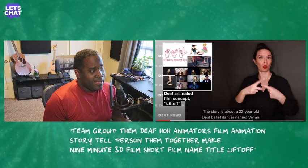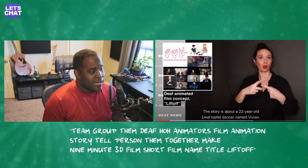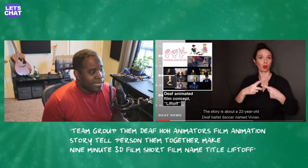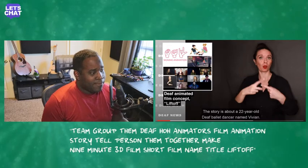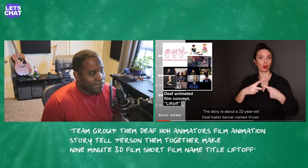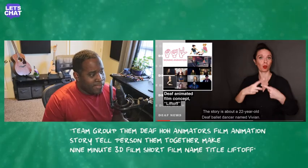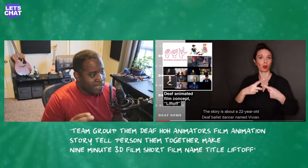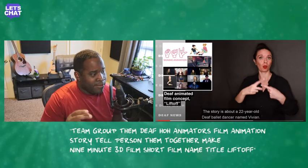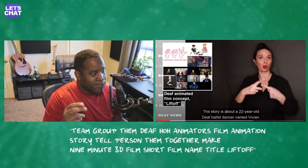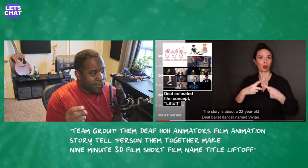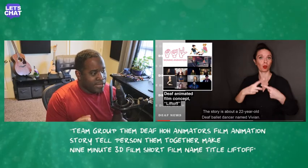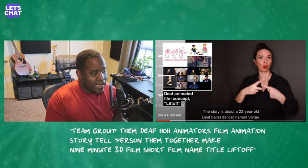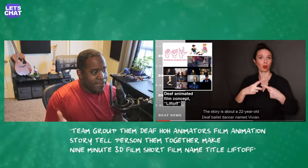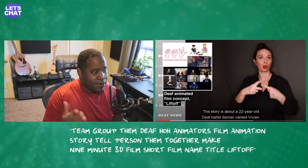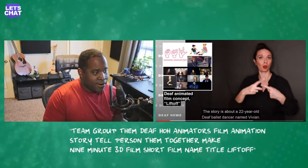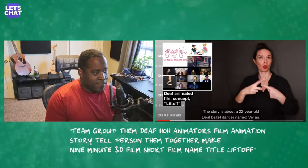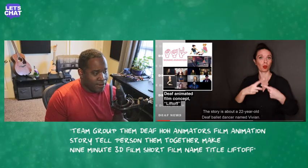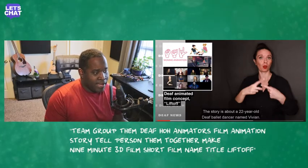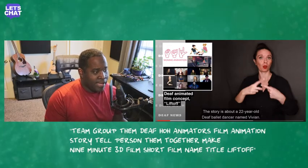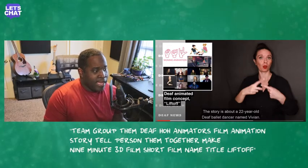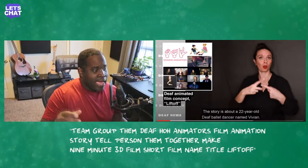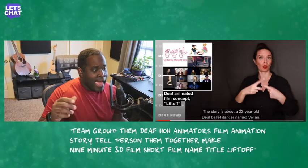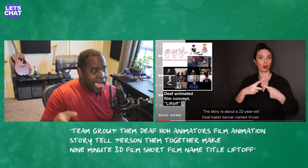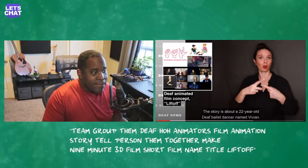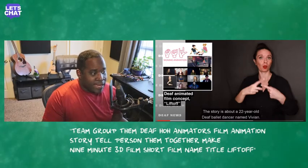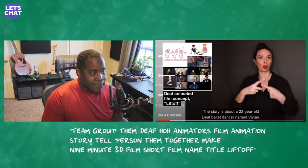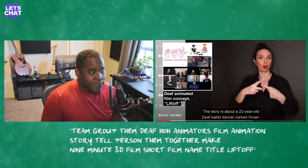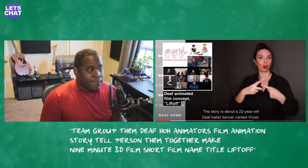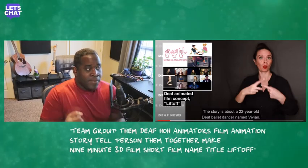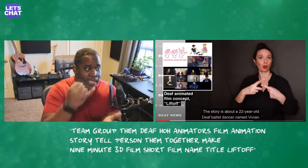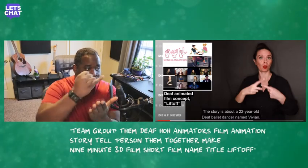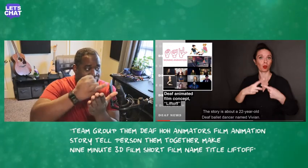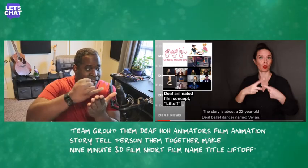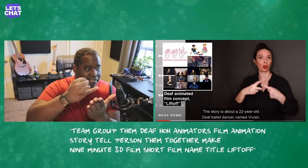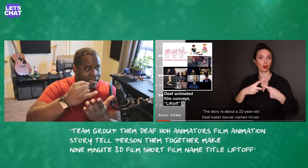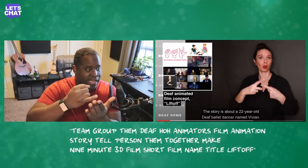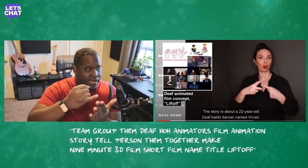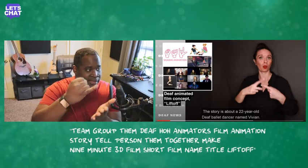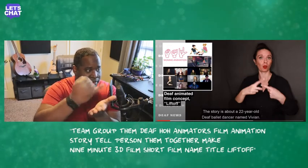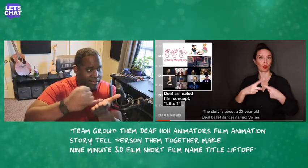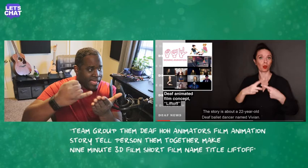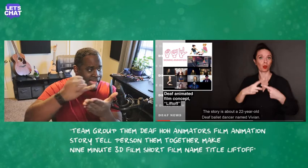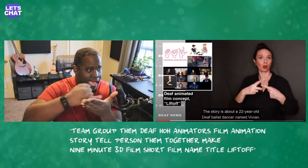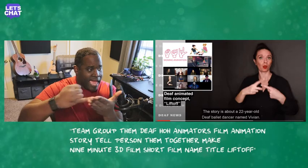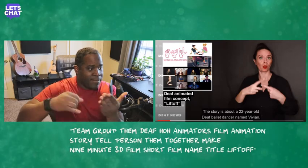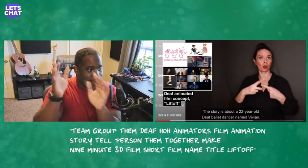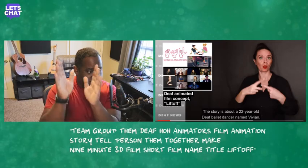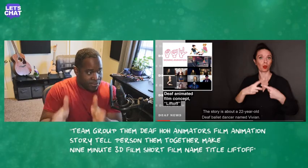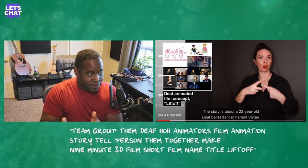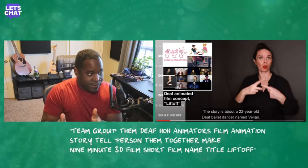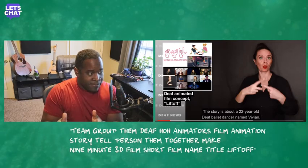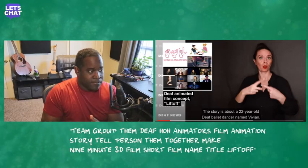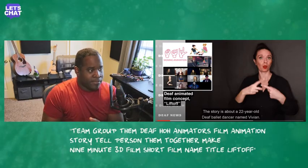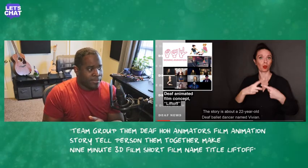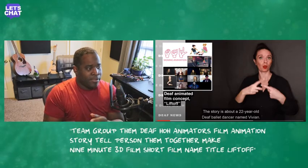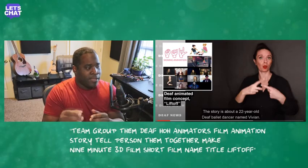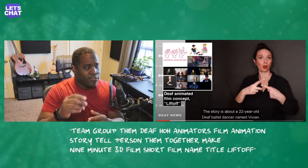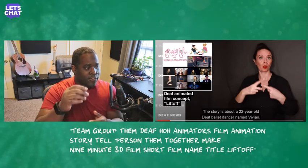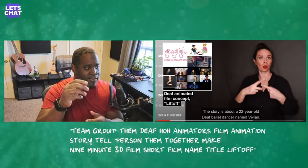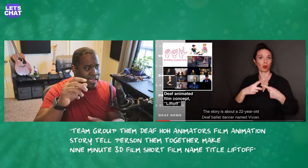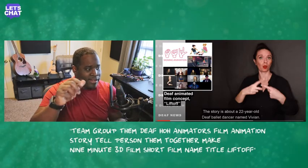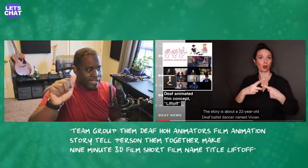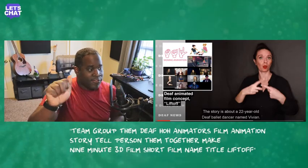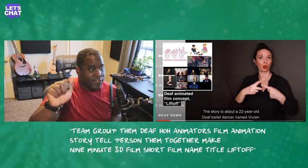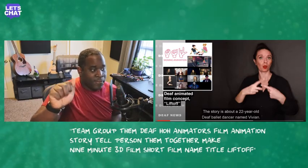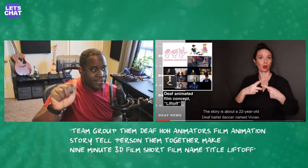know? So deaf and hard of hearing animators, and she didn't sign like animation person.